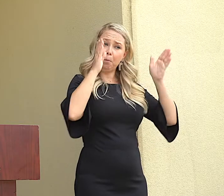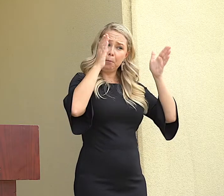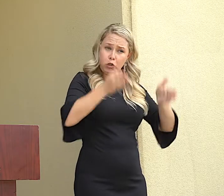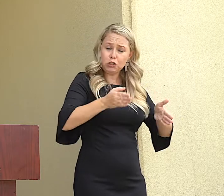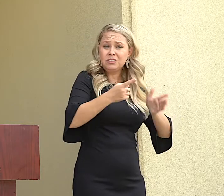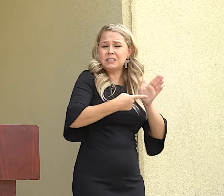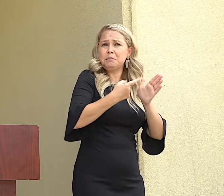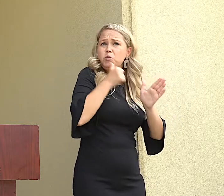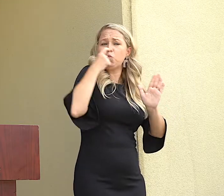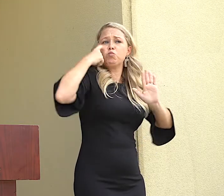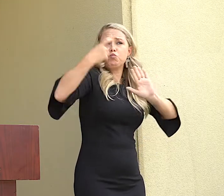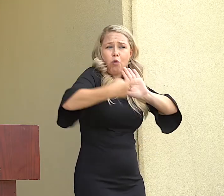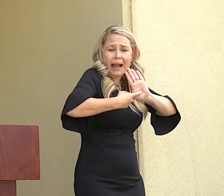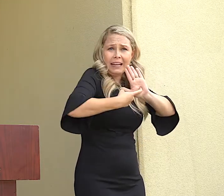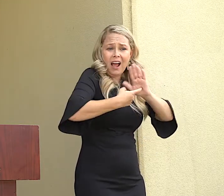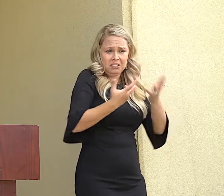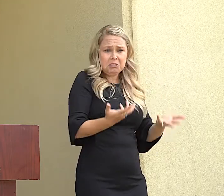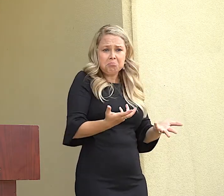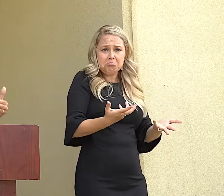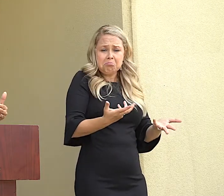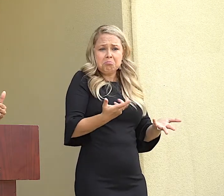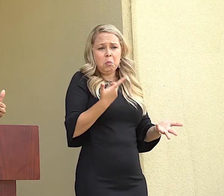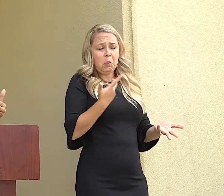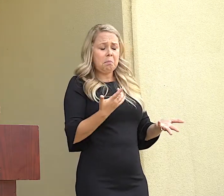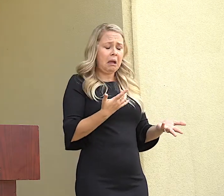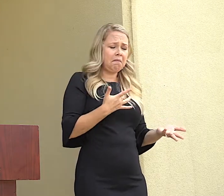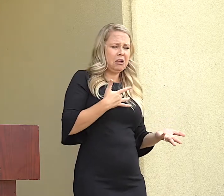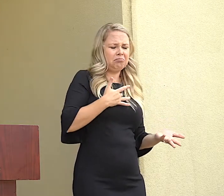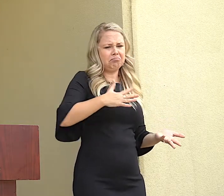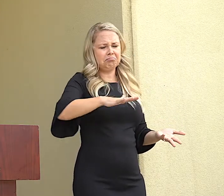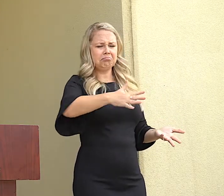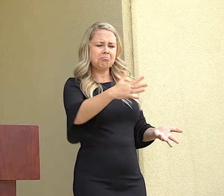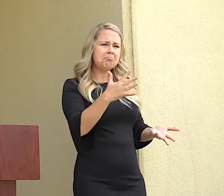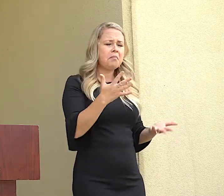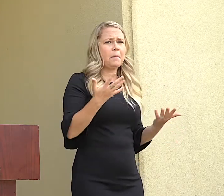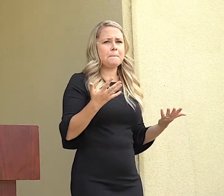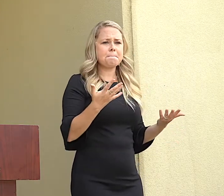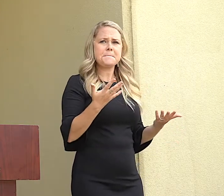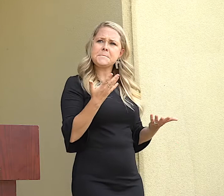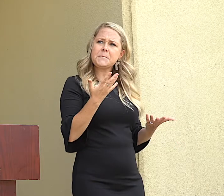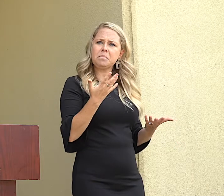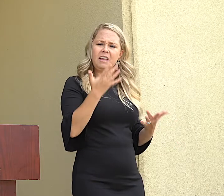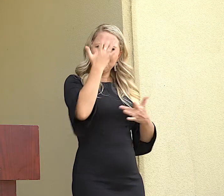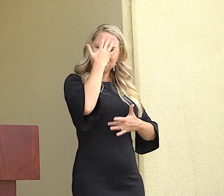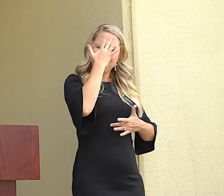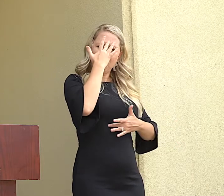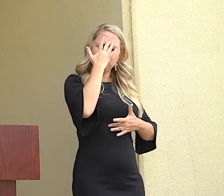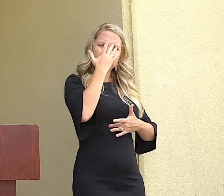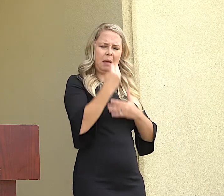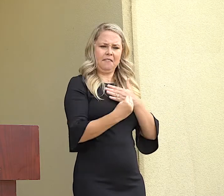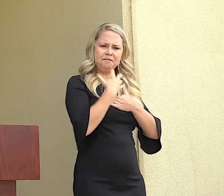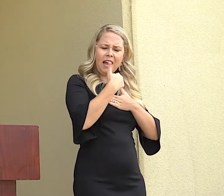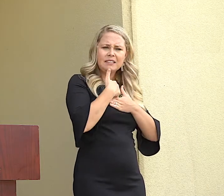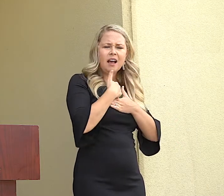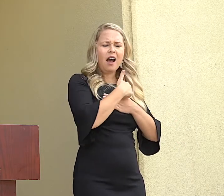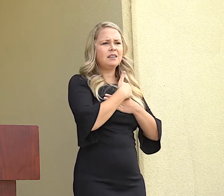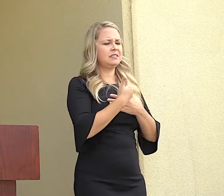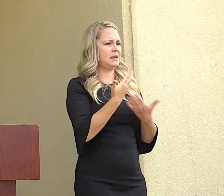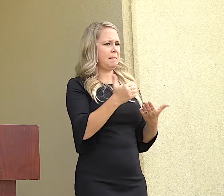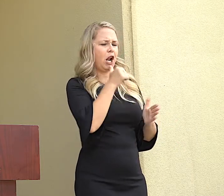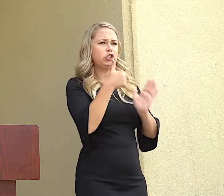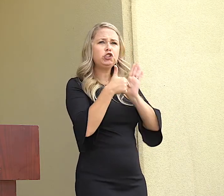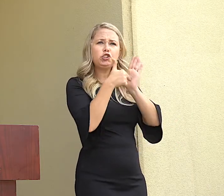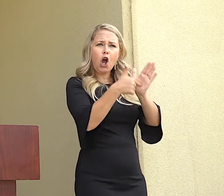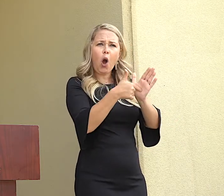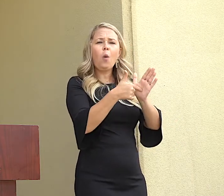we sometimes don't recognize that even if we may fare well, in that the virus might infect us, while we may not show the